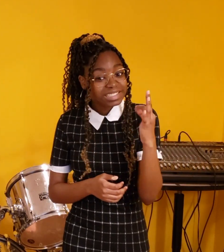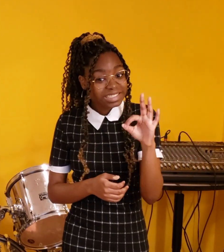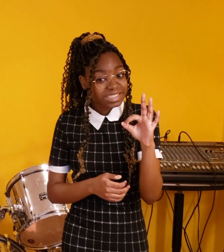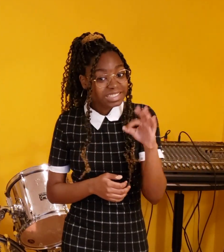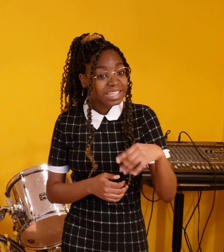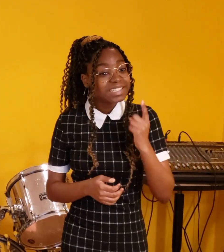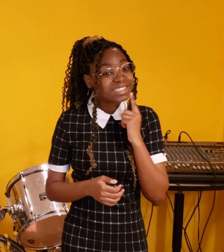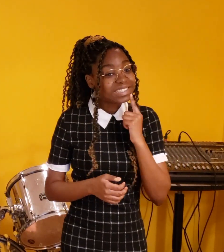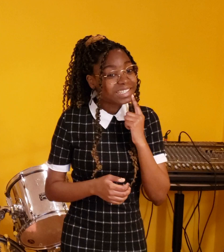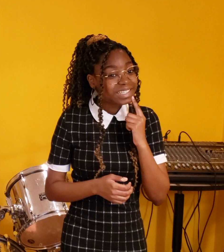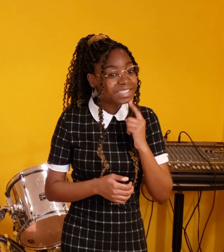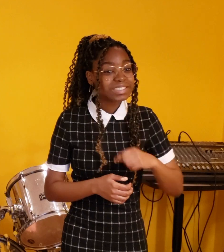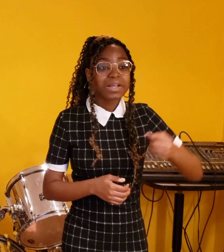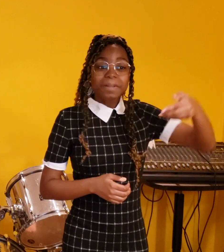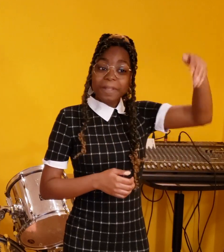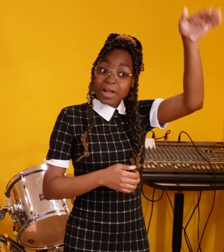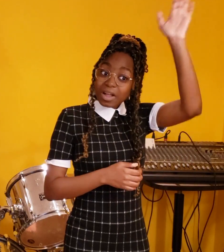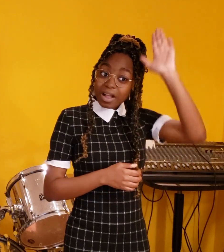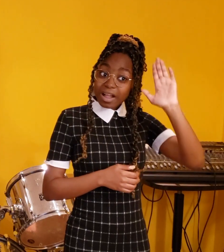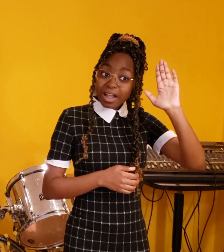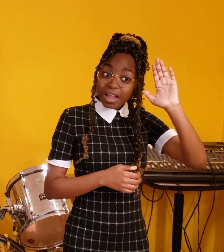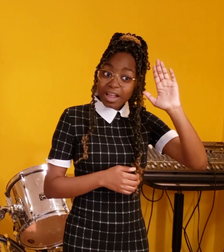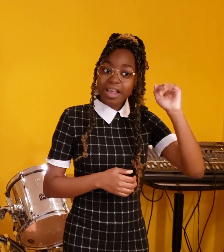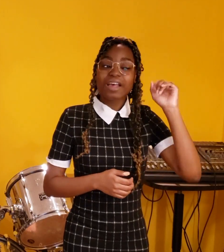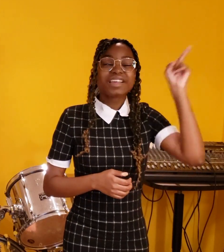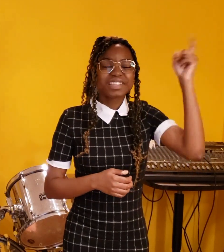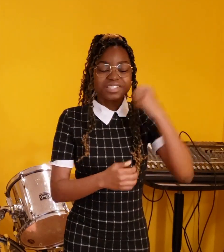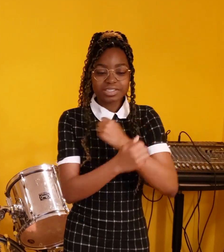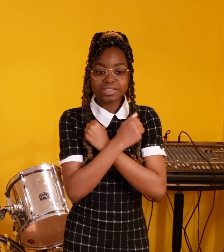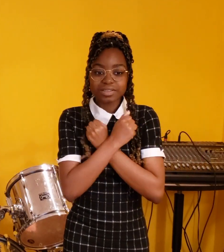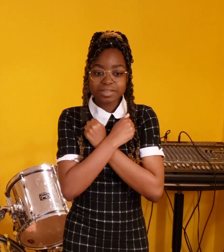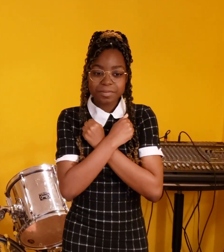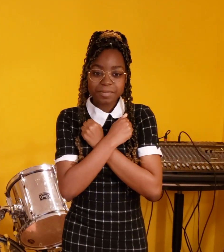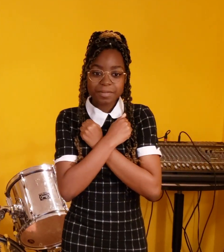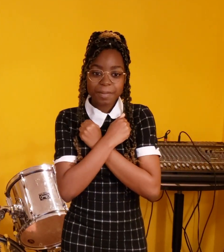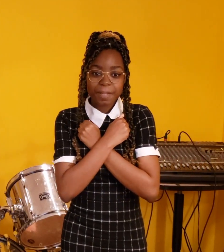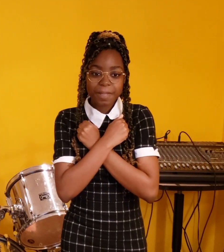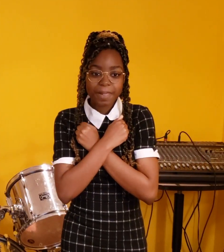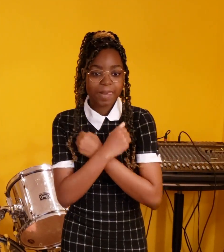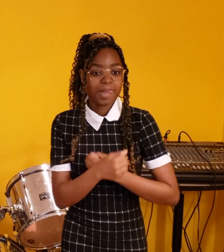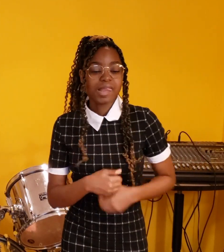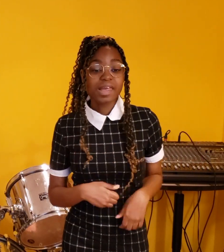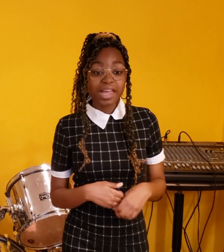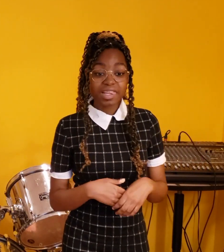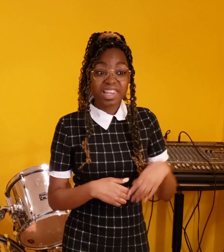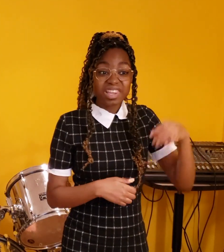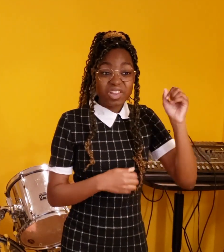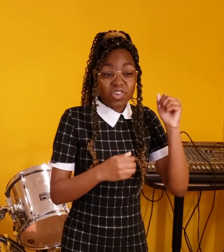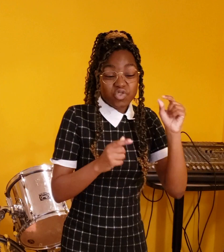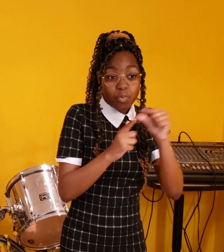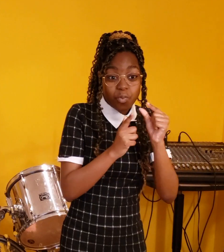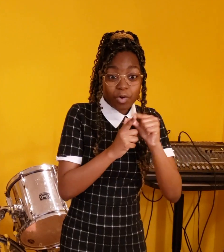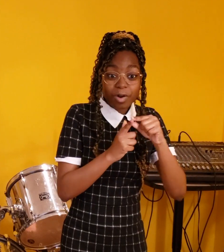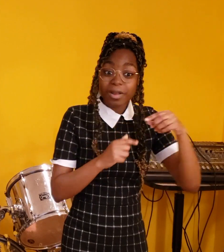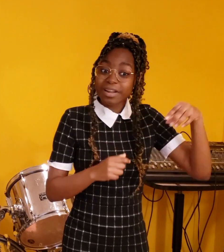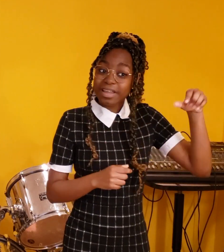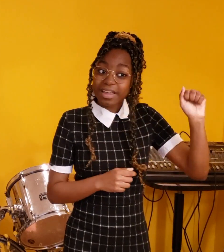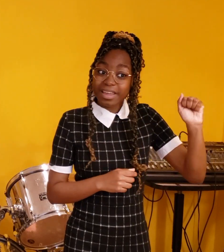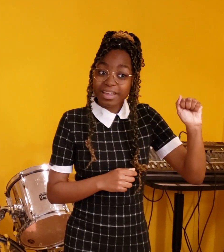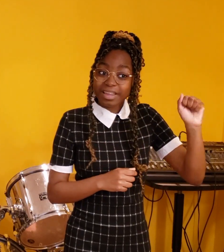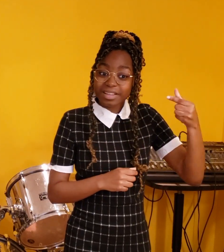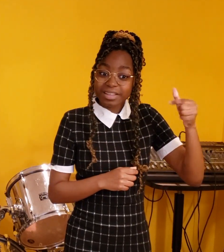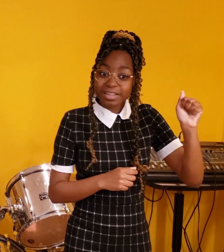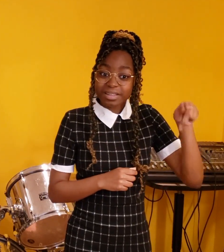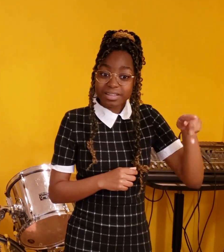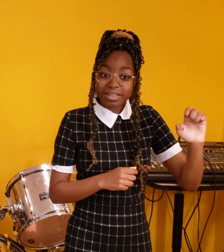ago on Mother's Day, we looked at agape, love in 1 Corinthians chapter 13, if